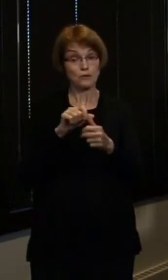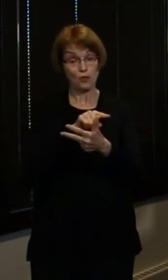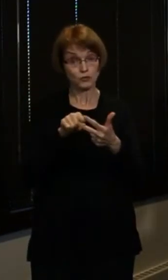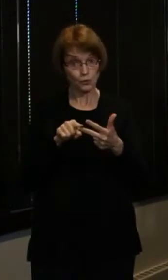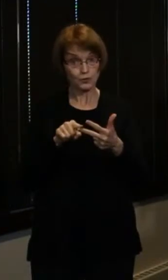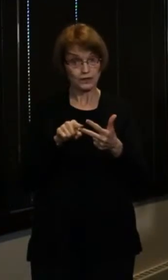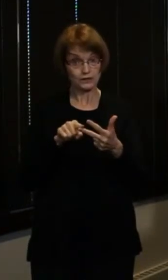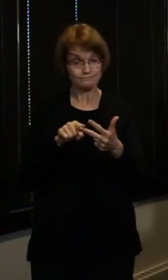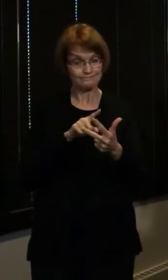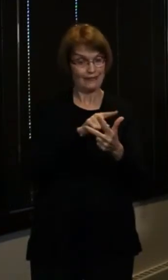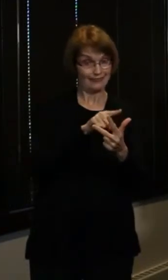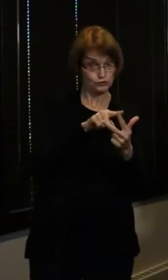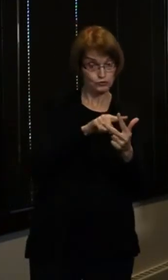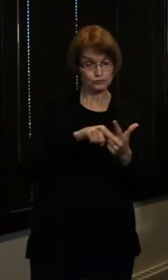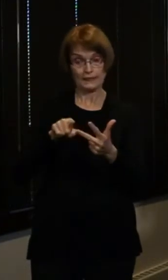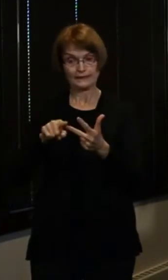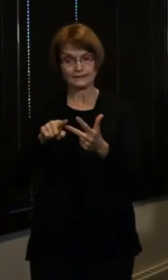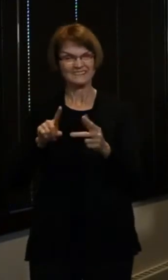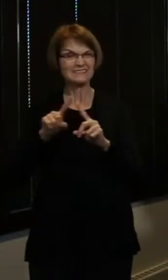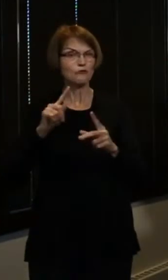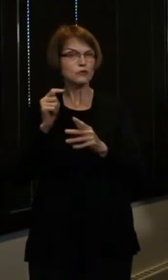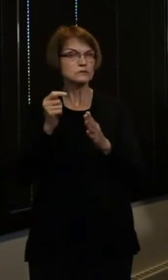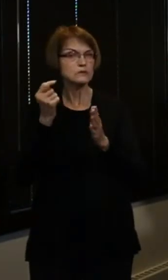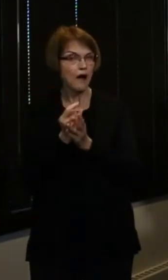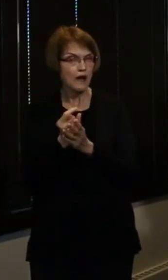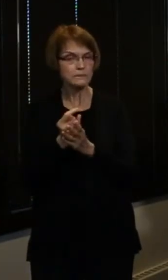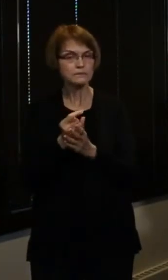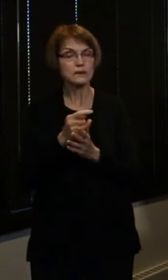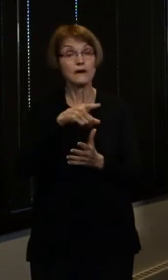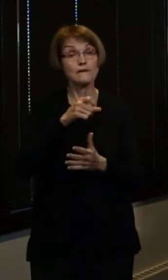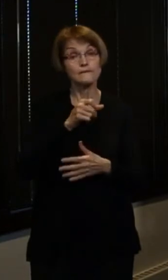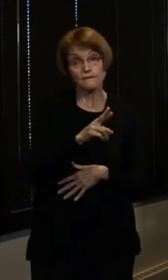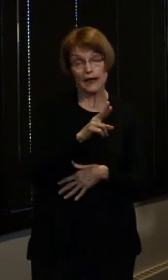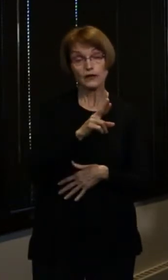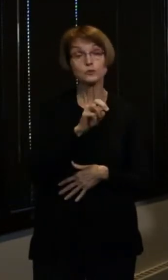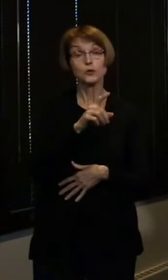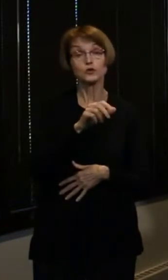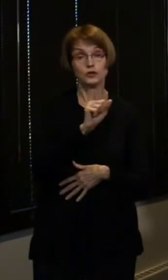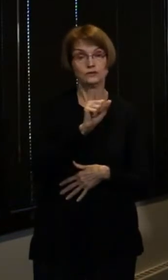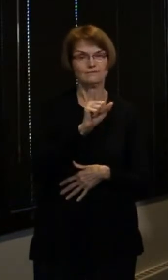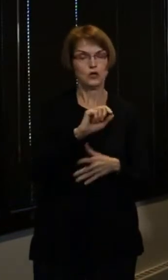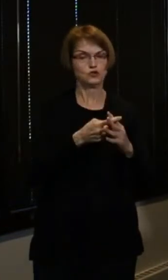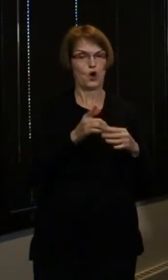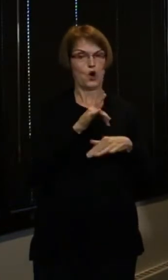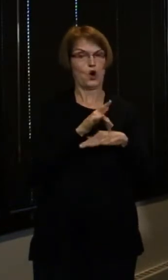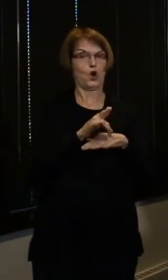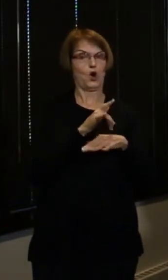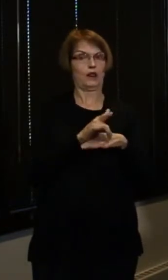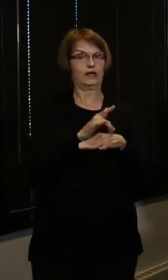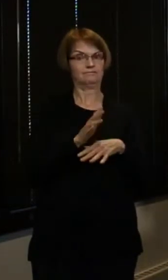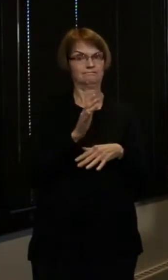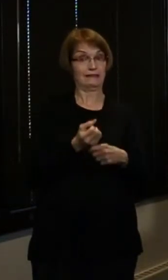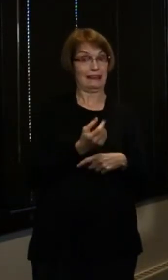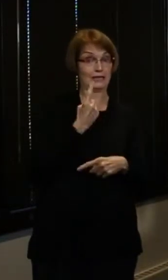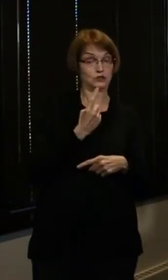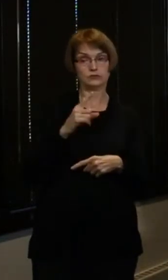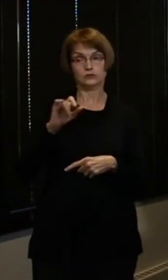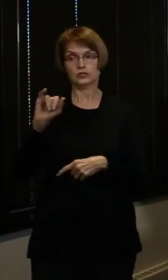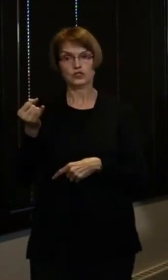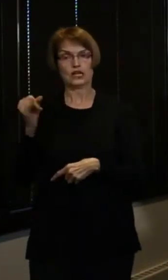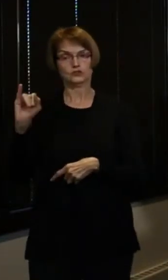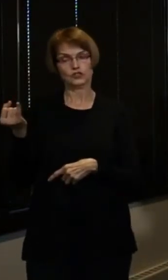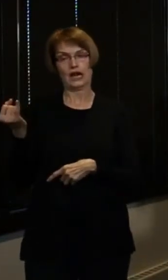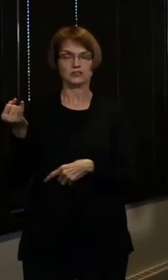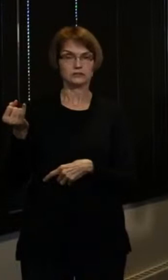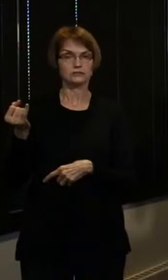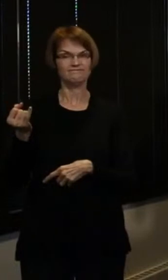time periods. So the Pfizer and the Moderna vaccines were done earlier on in the pandemic, where the Johnson &